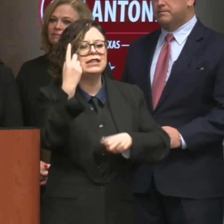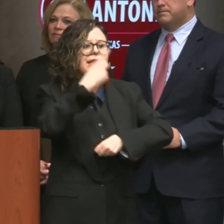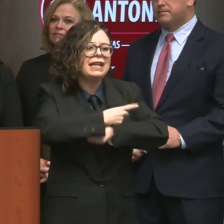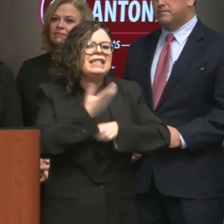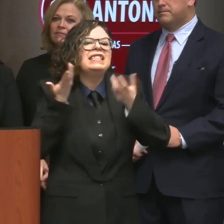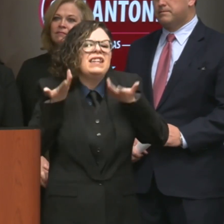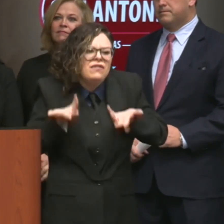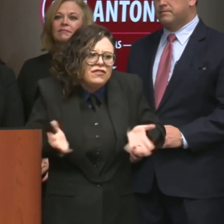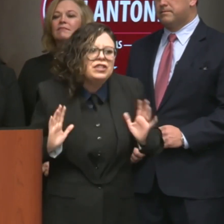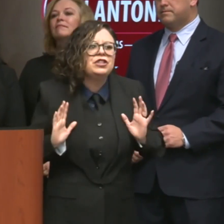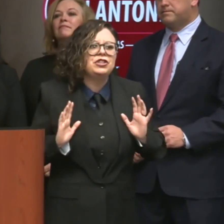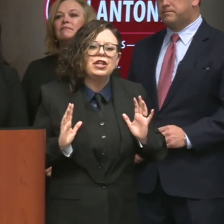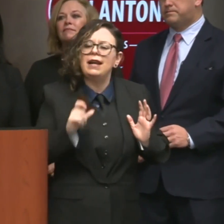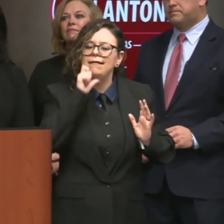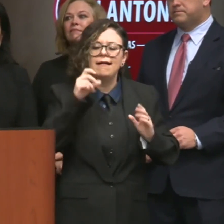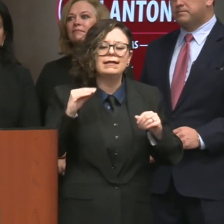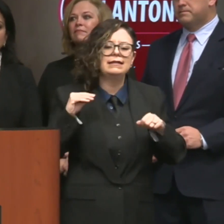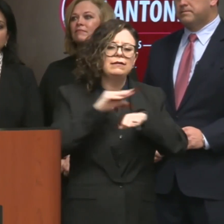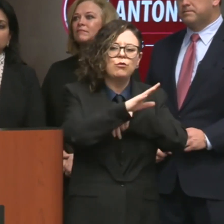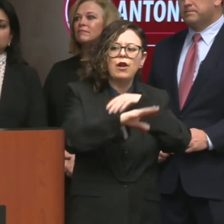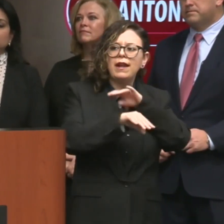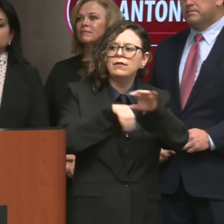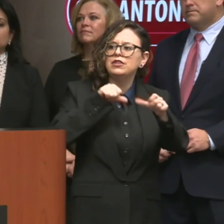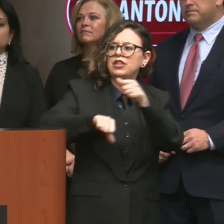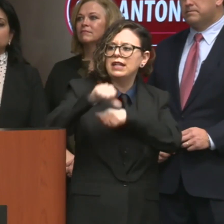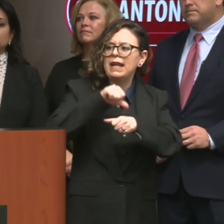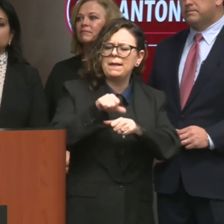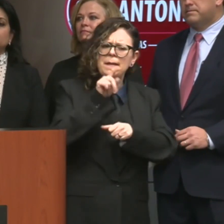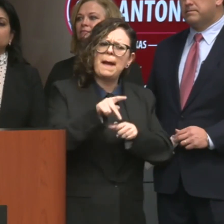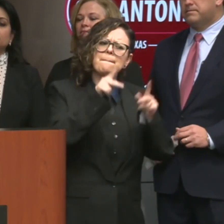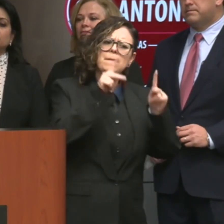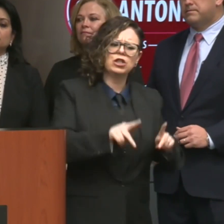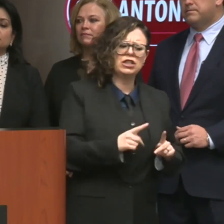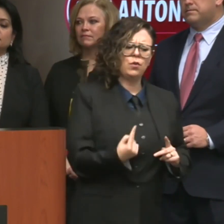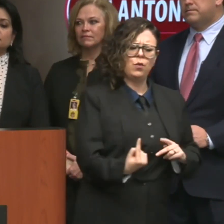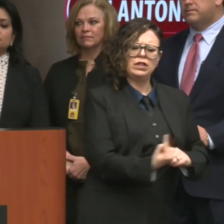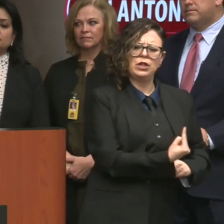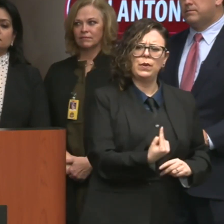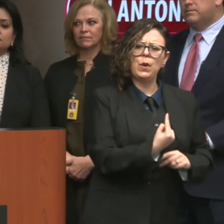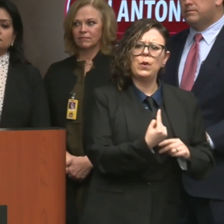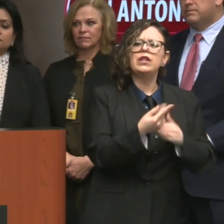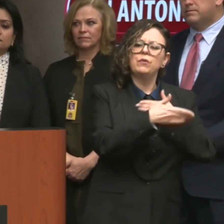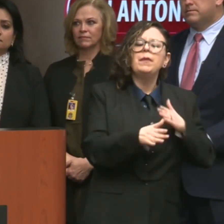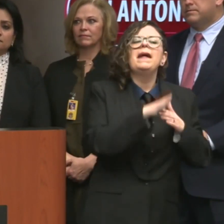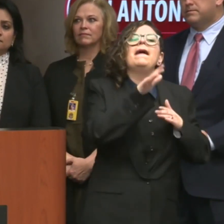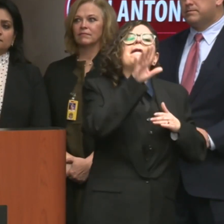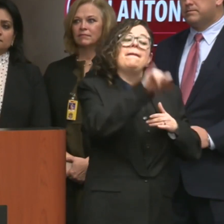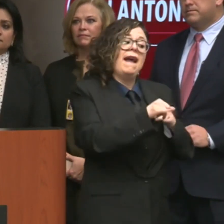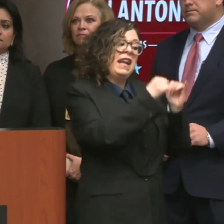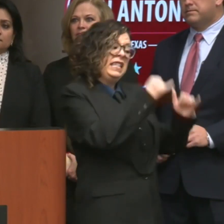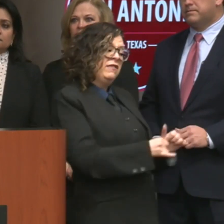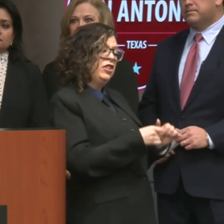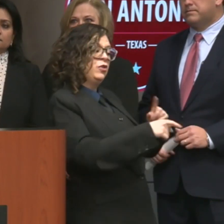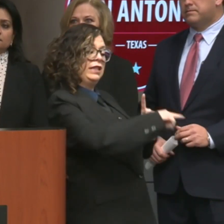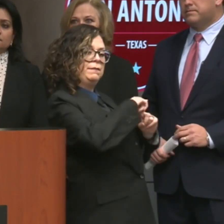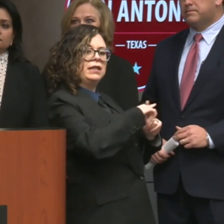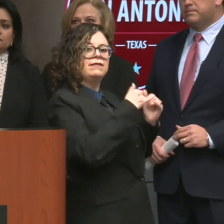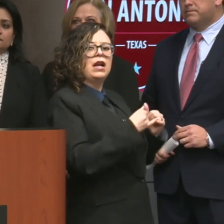risk spreading this virus to them. Was this person alone in their room? This individual was a solo traveler. And you said they're